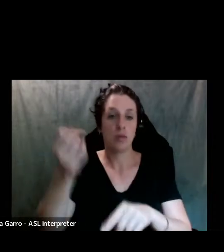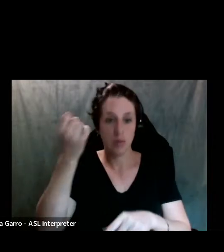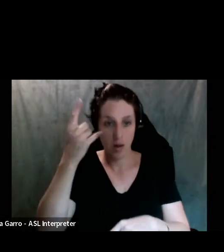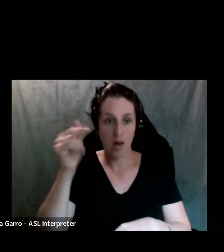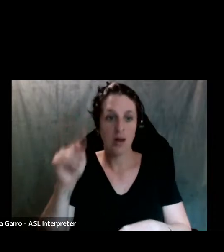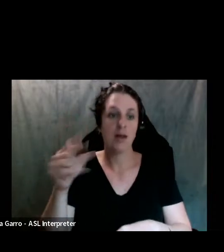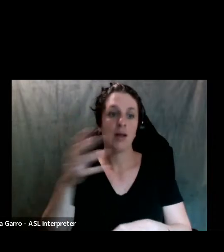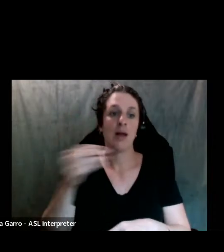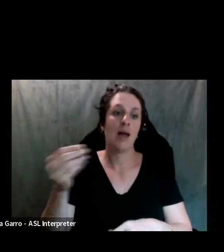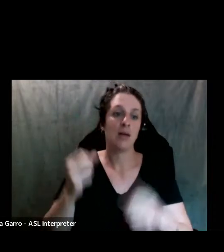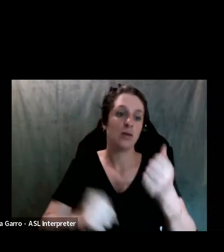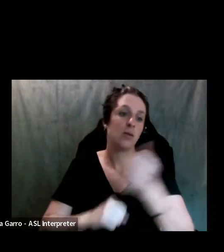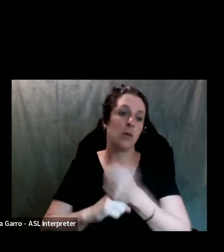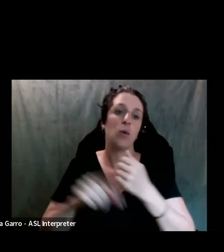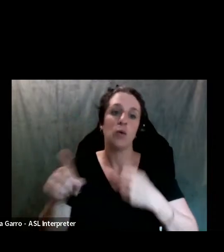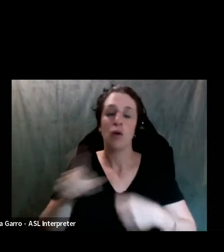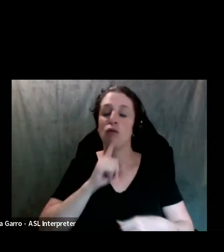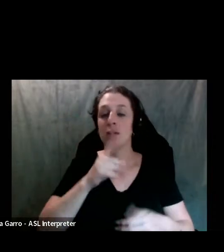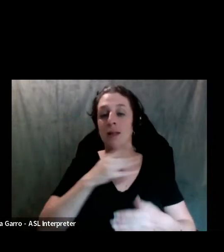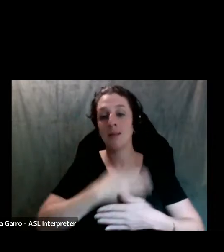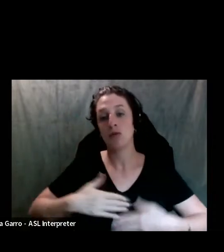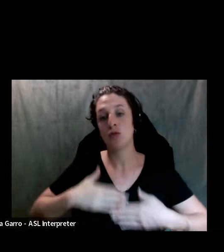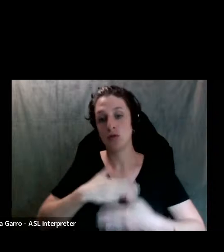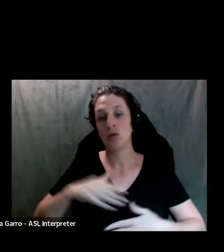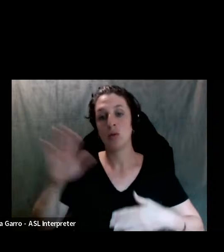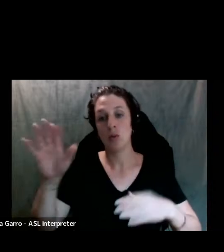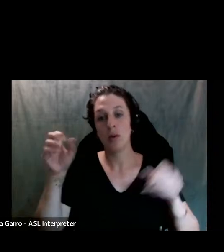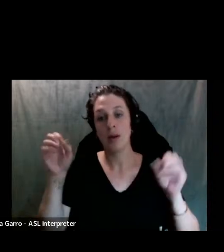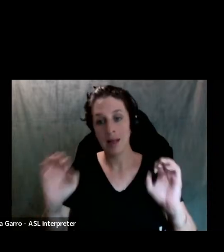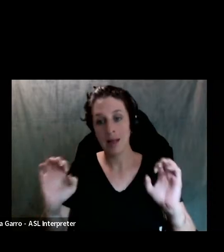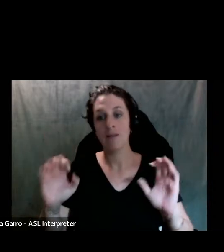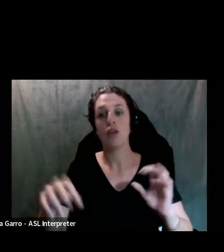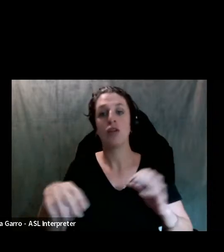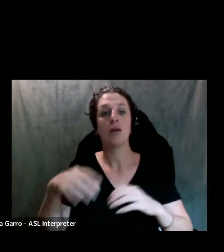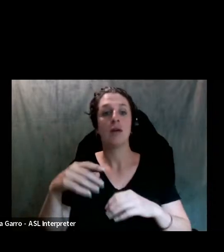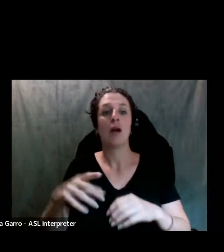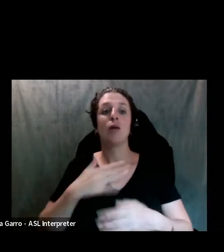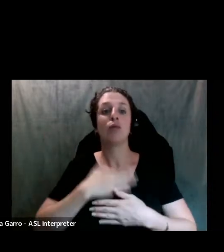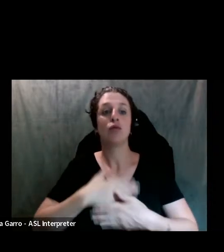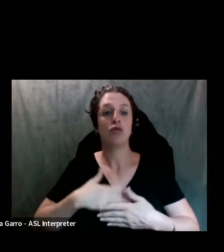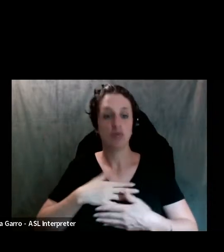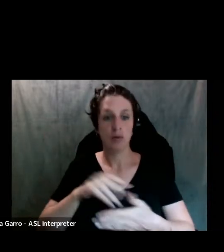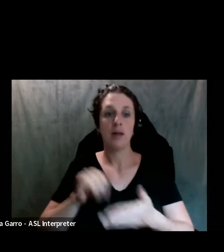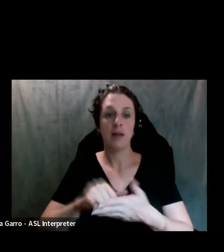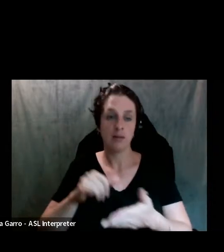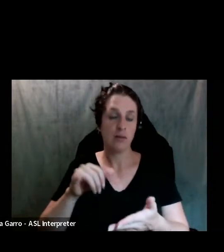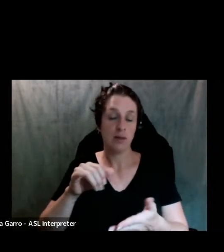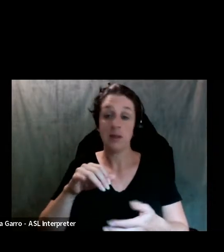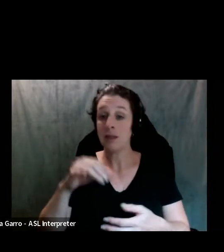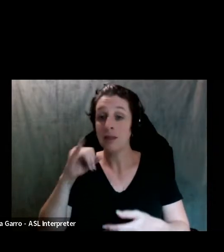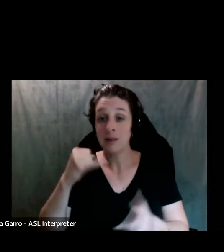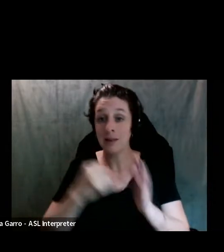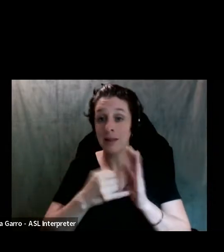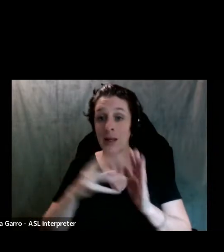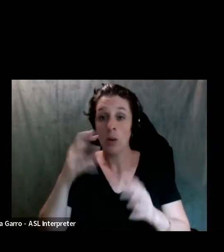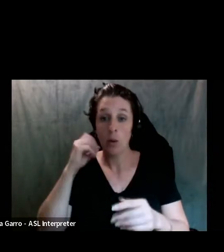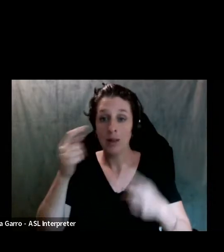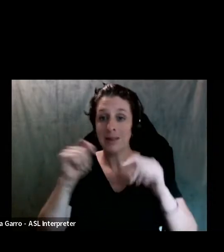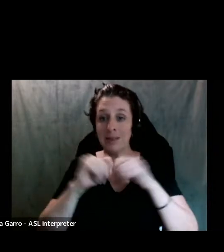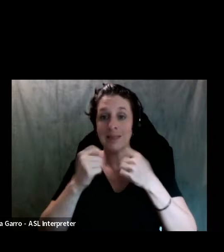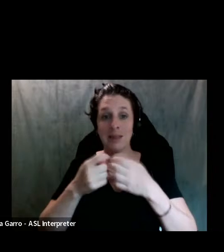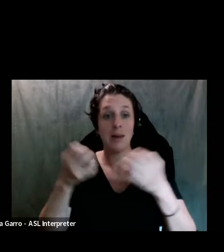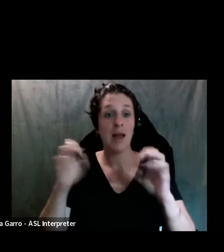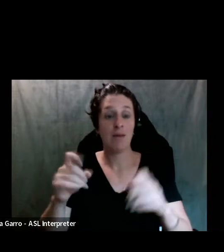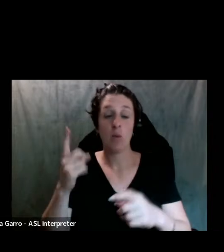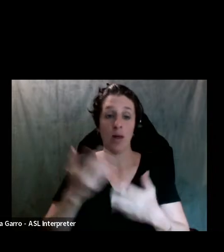you. So I really appreciate your effort. I appreciate it was a team effort. So, and one of the things, I